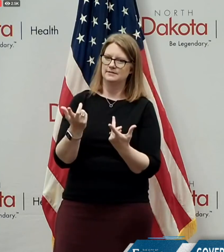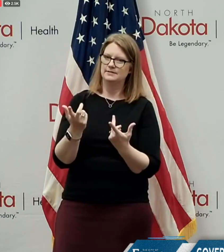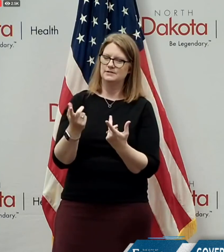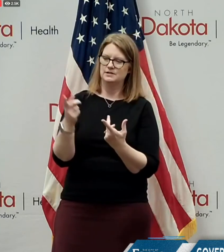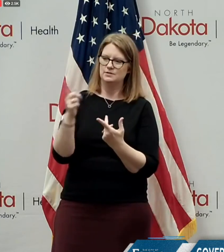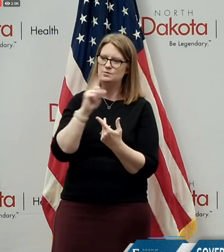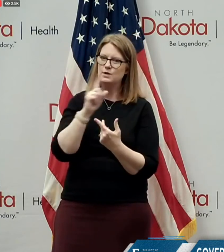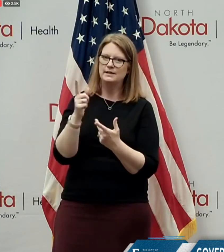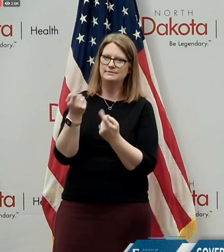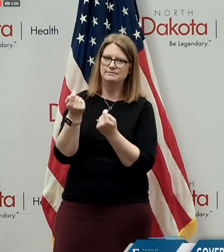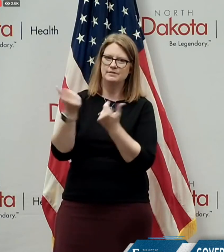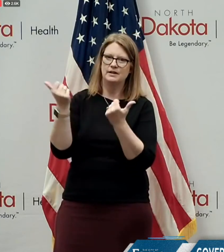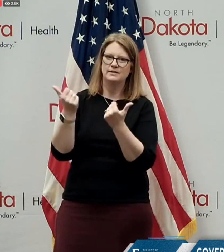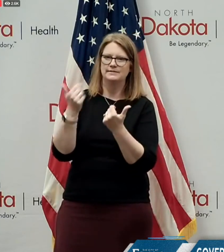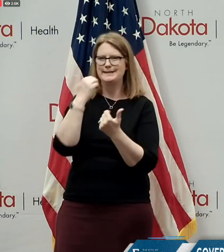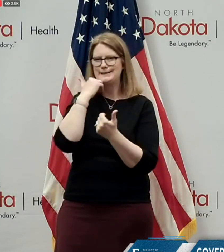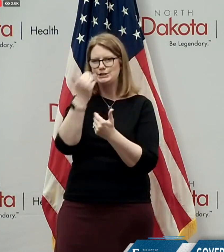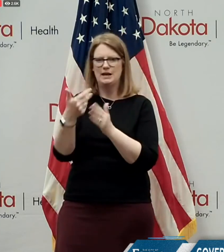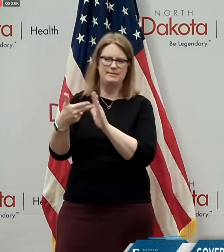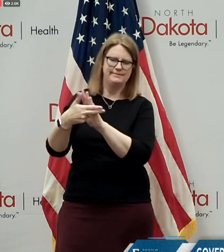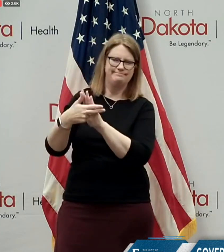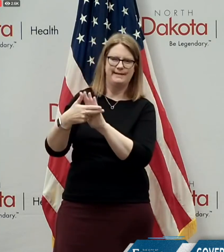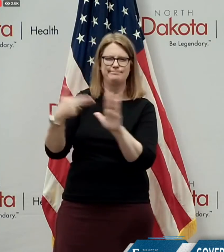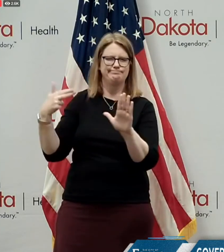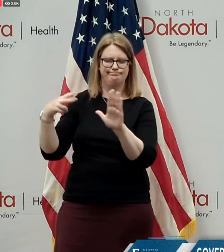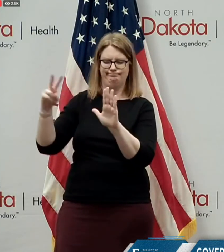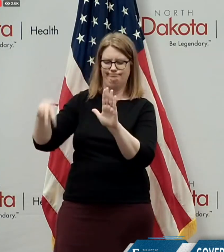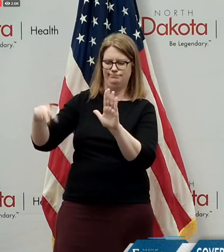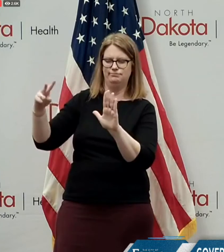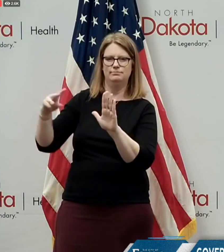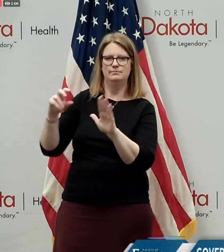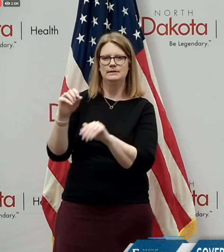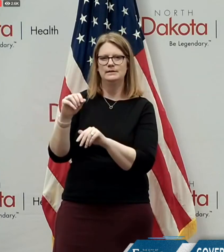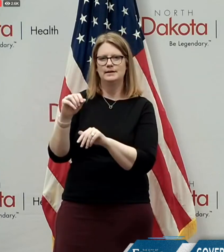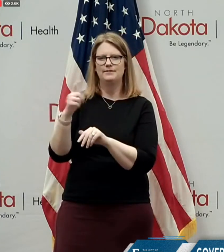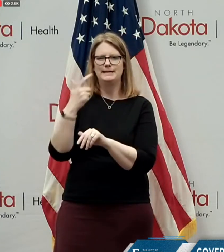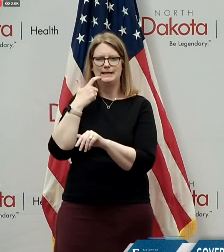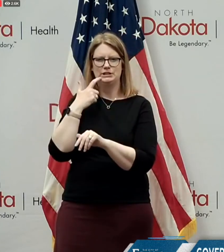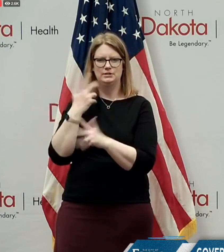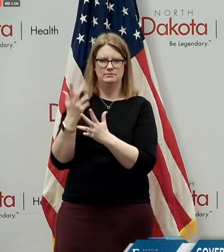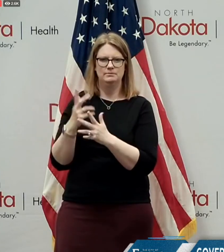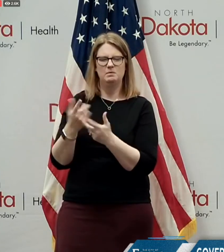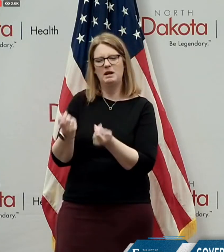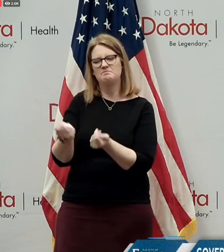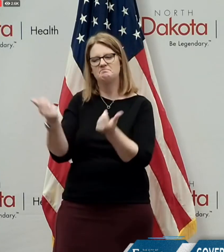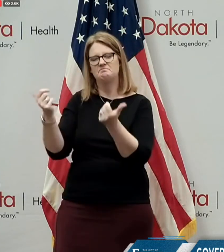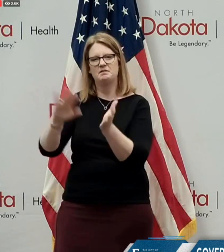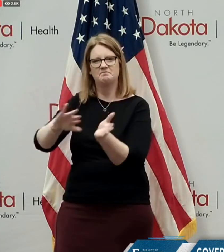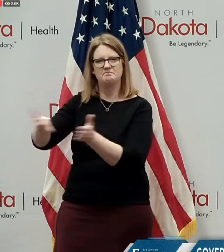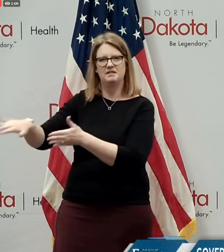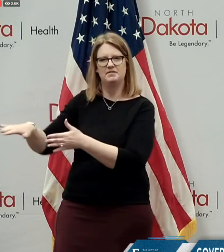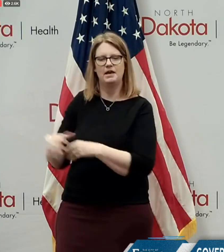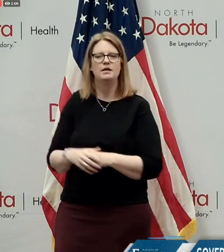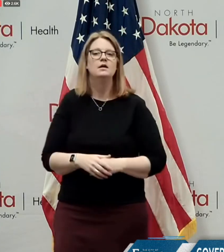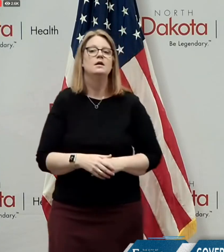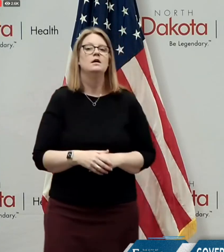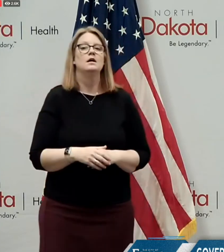the shame and stigma of the disease of addiction with such courage. But with that, we're going to move to our next